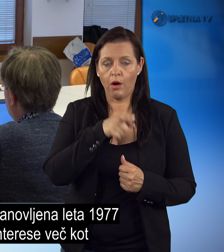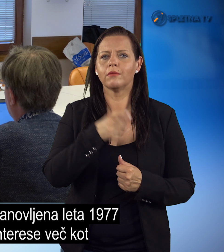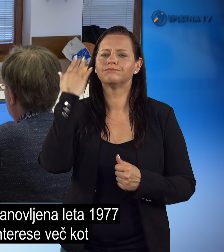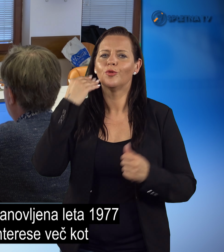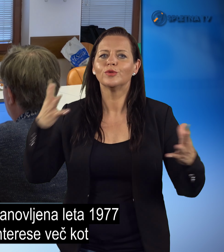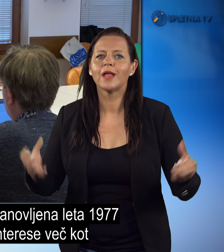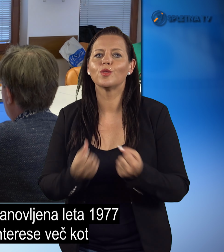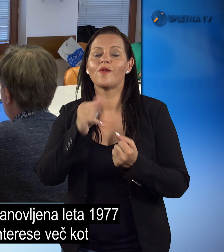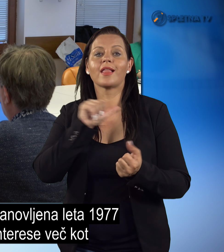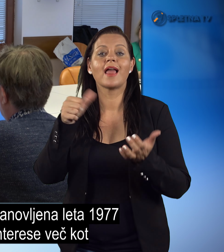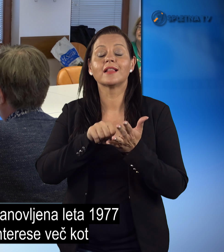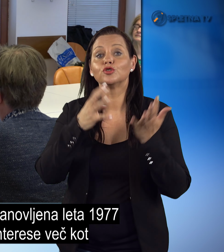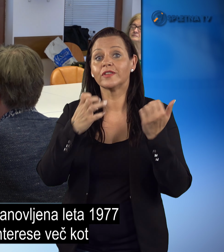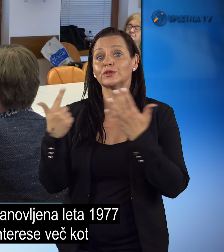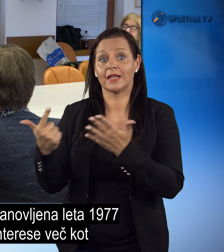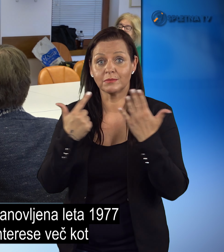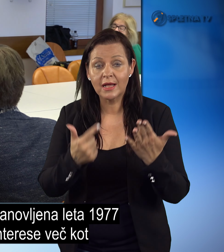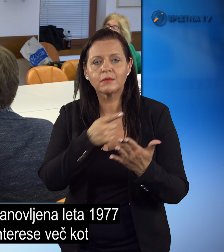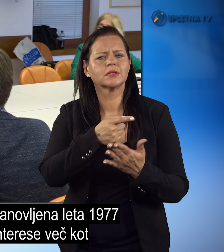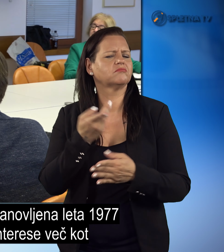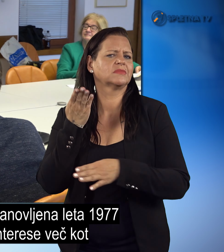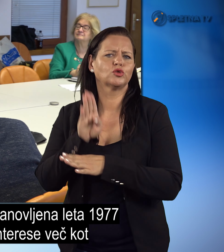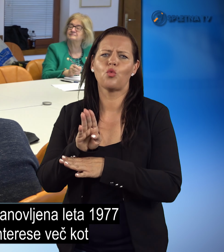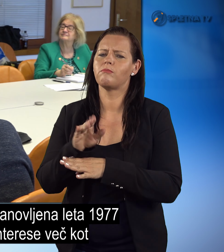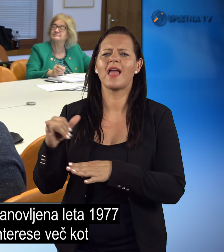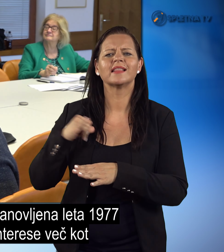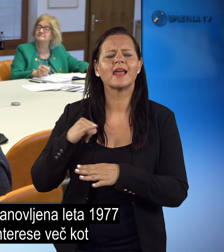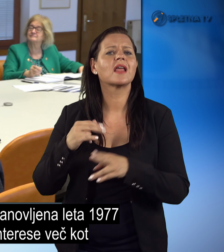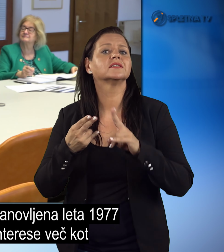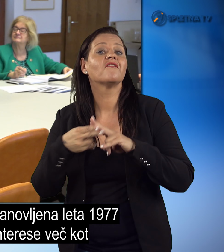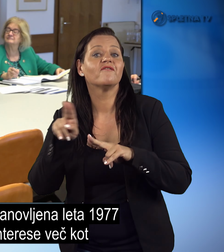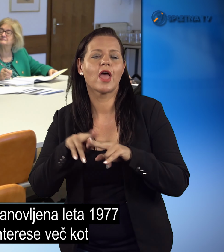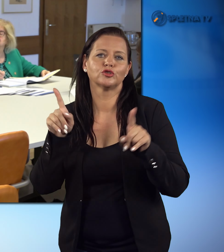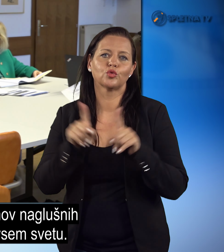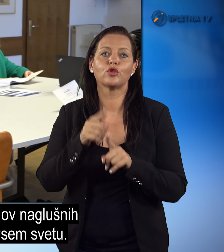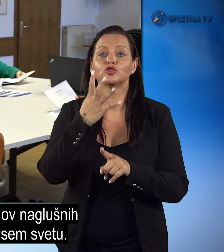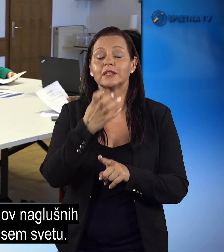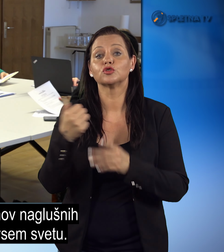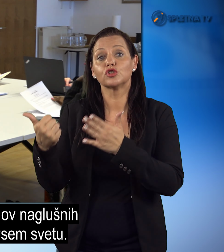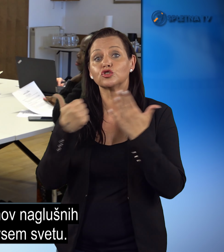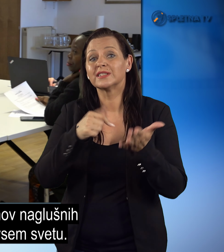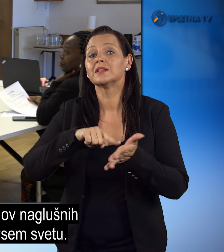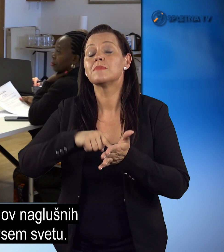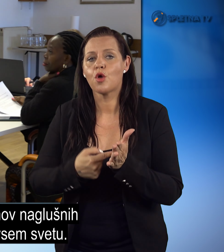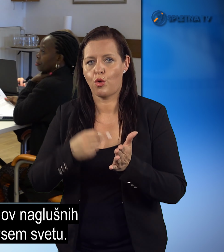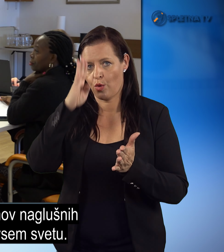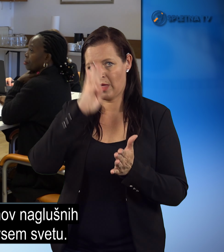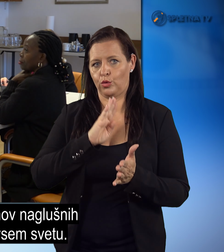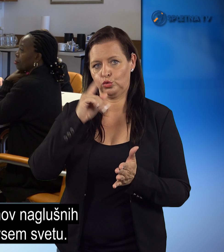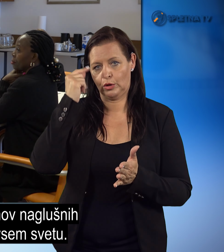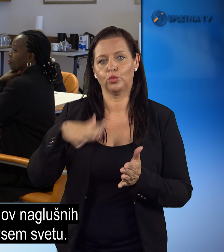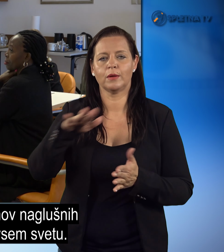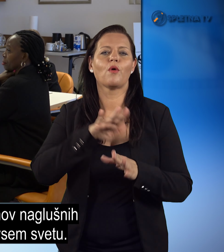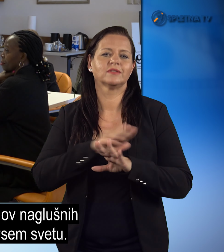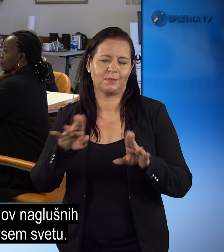IFHOF je bila ustanovljena leta 1977 in zastopa interese več kot 466 milijonov naglušnih